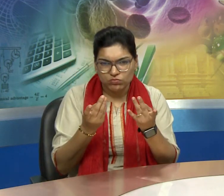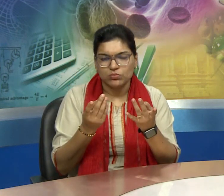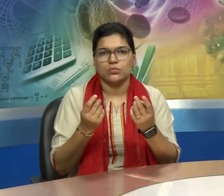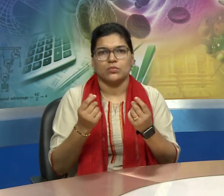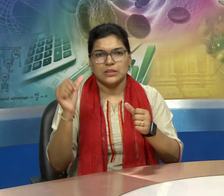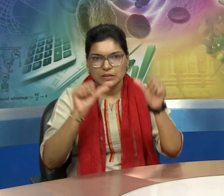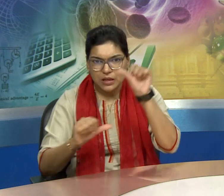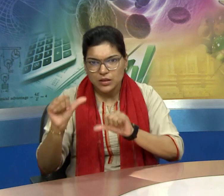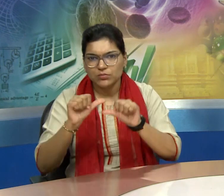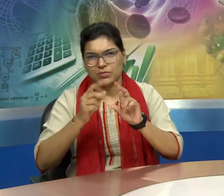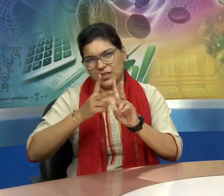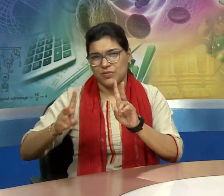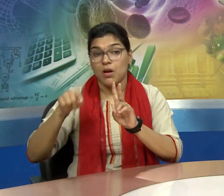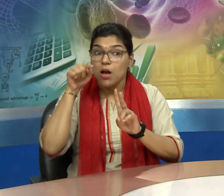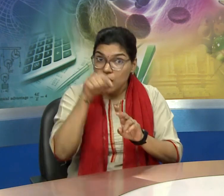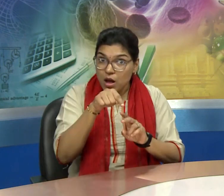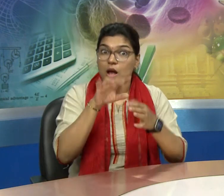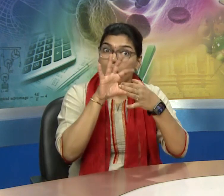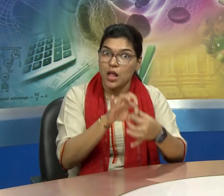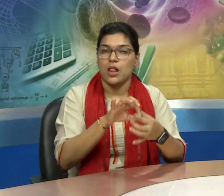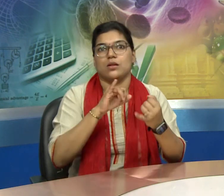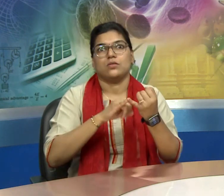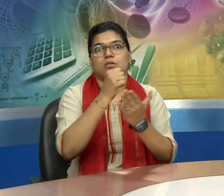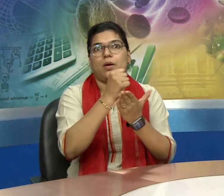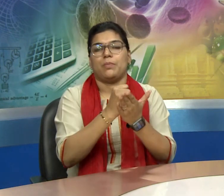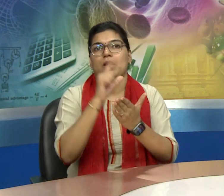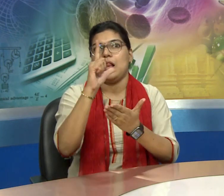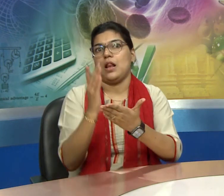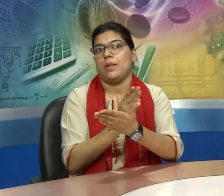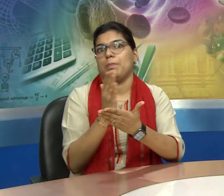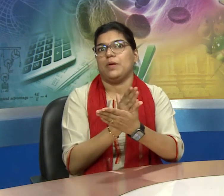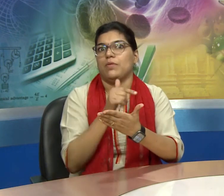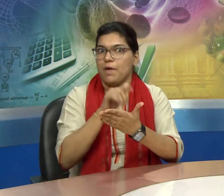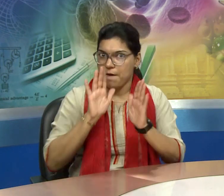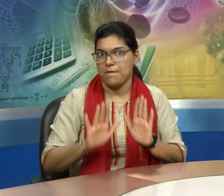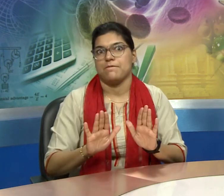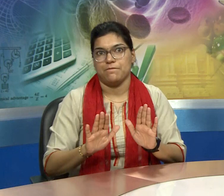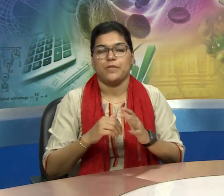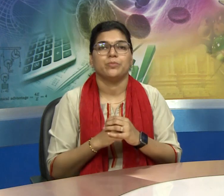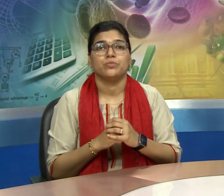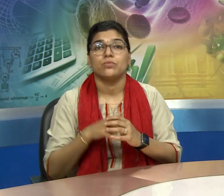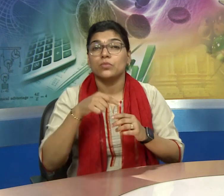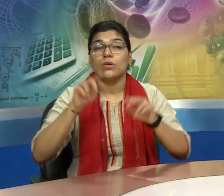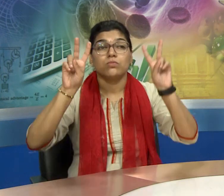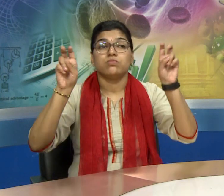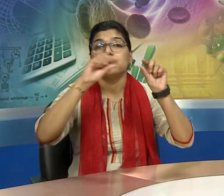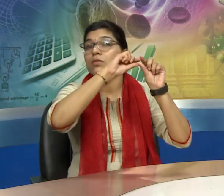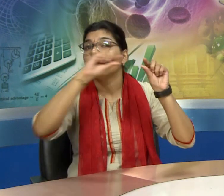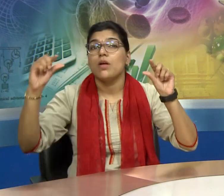You all know there are different subjects: Hindi, English, Math, Science. Similarly, this is a subject.